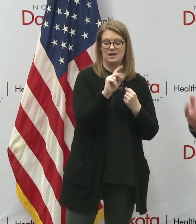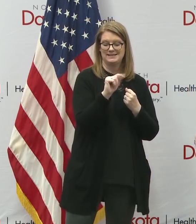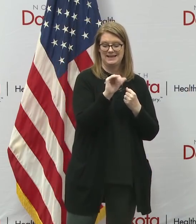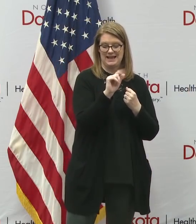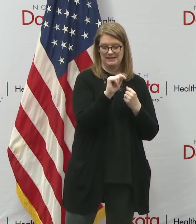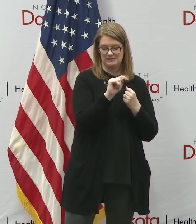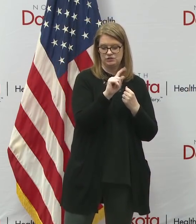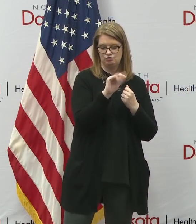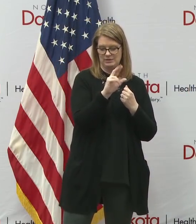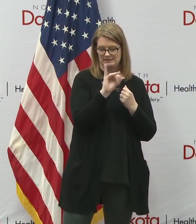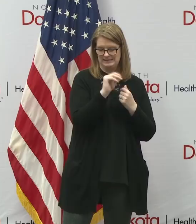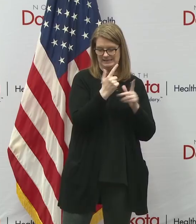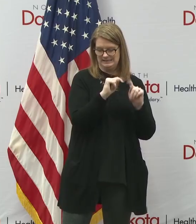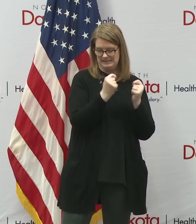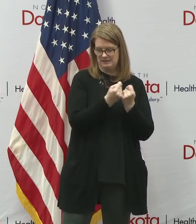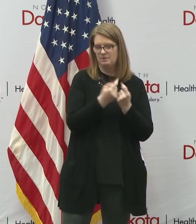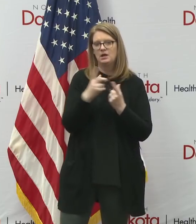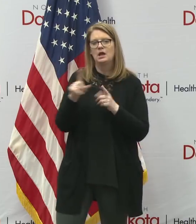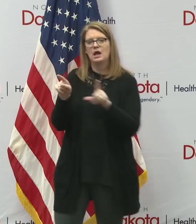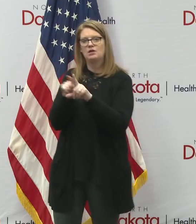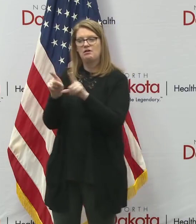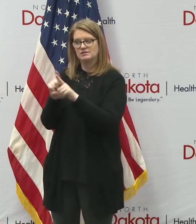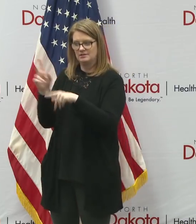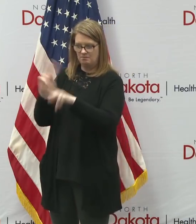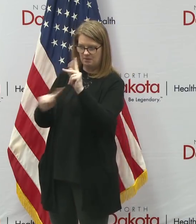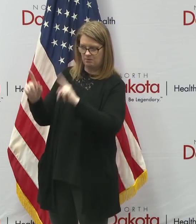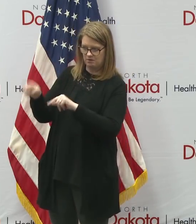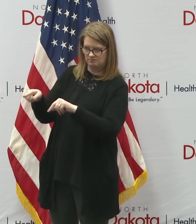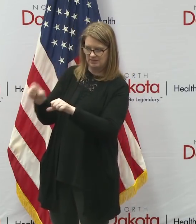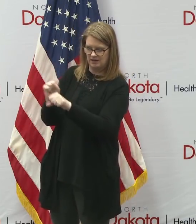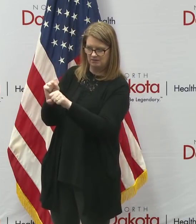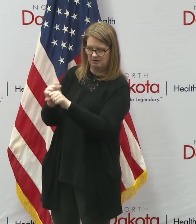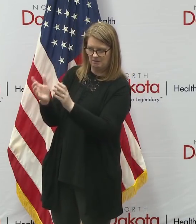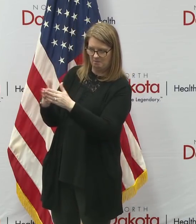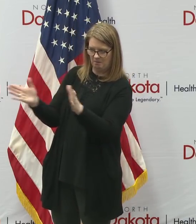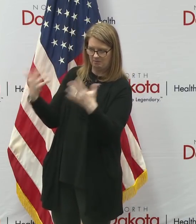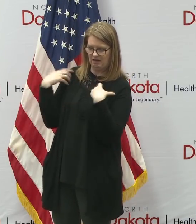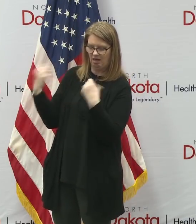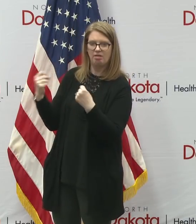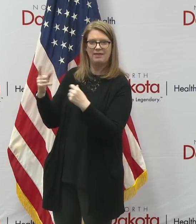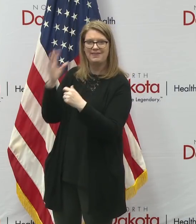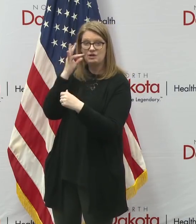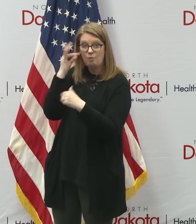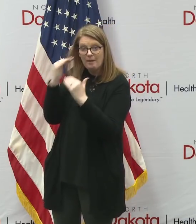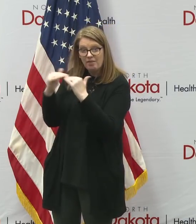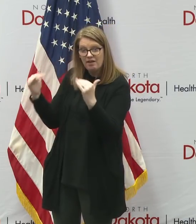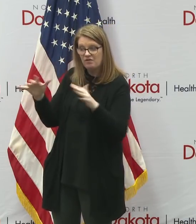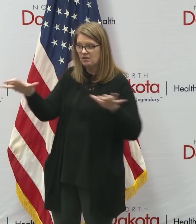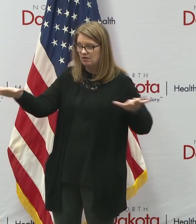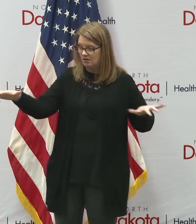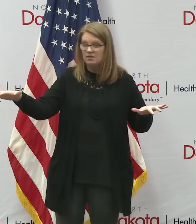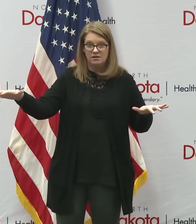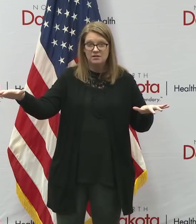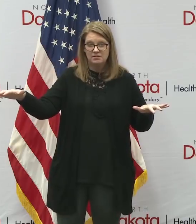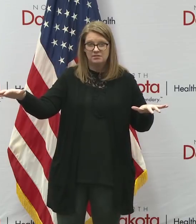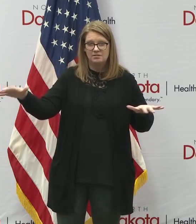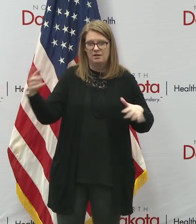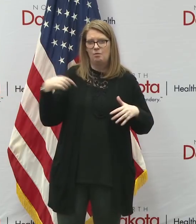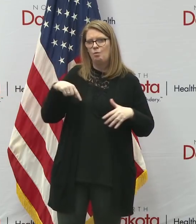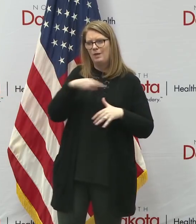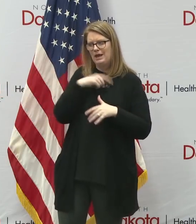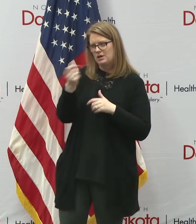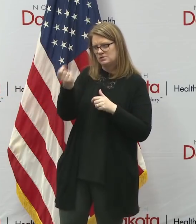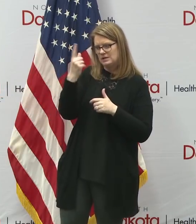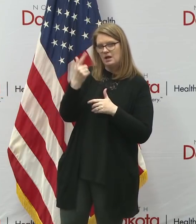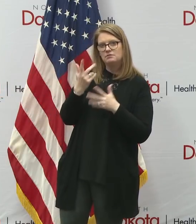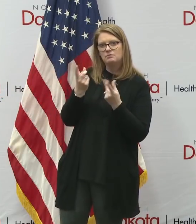all the folks that are working in public health at the tribal level to make sure that everybody understands the protocols